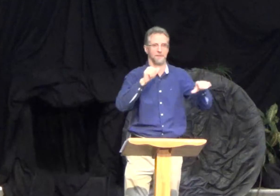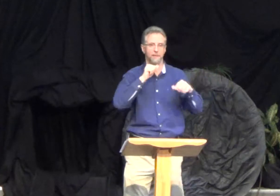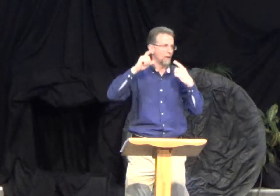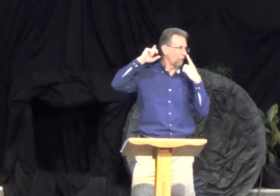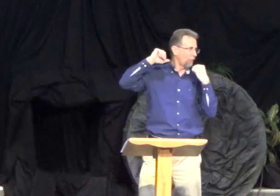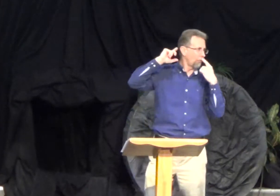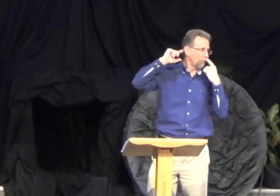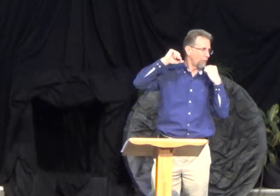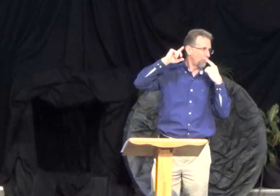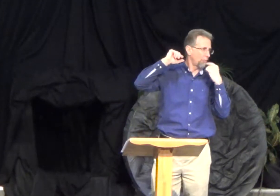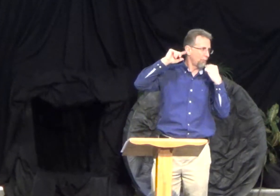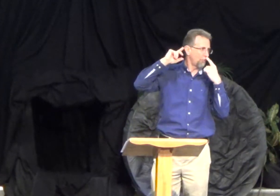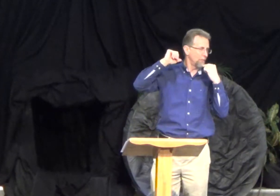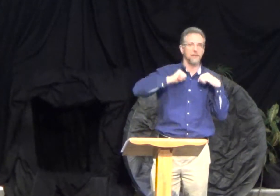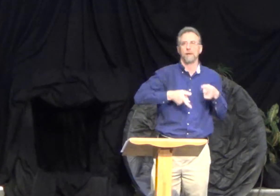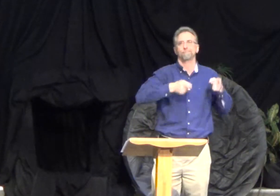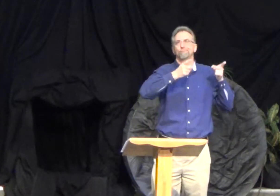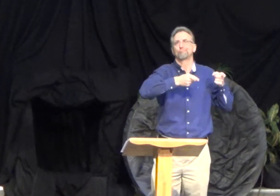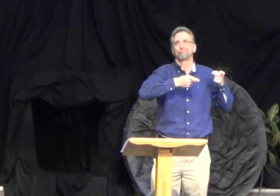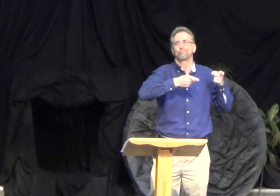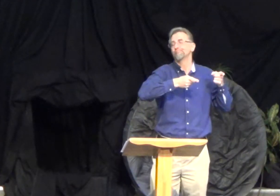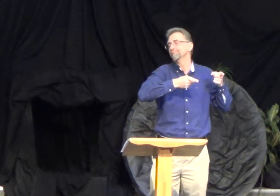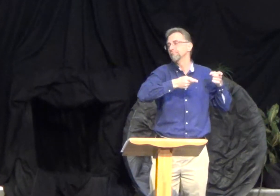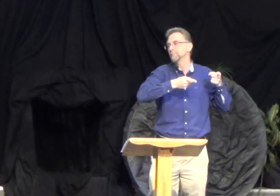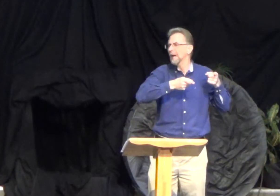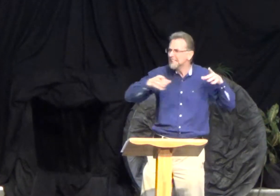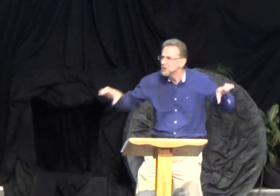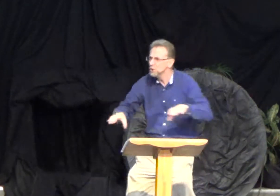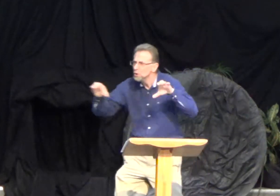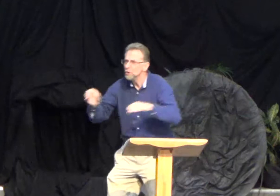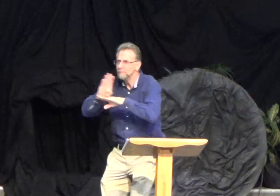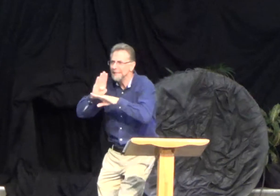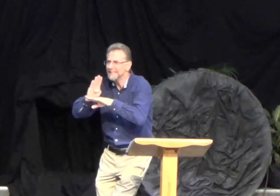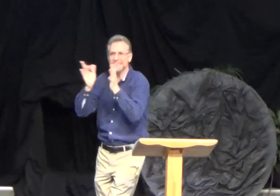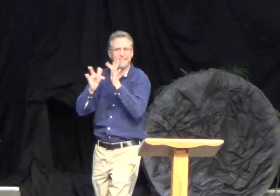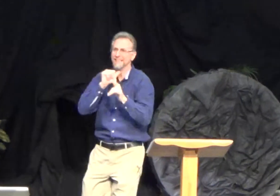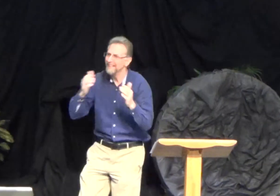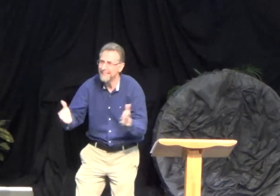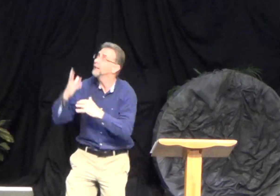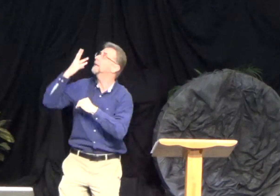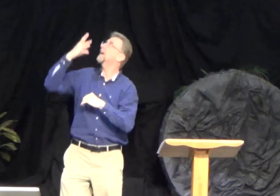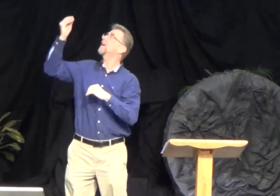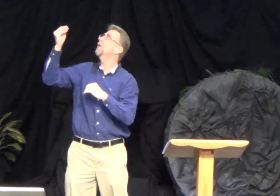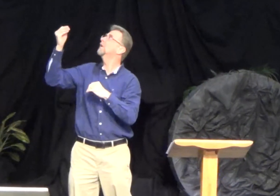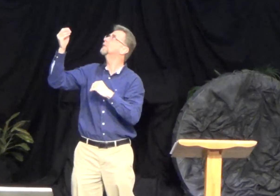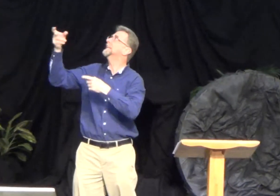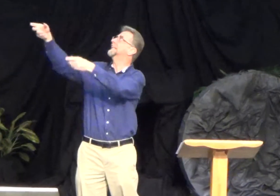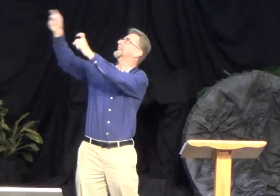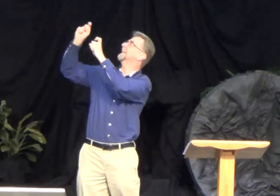We see those who don't do anything, those who turn away, those who do the living of